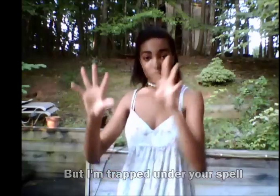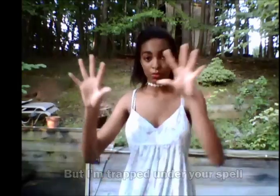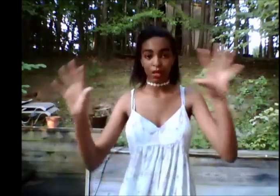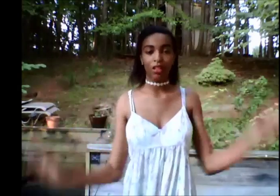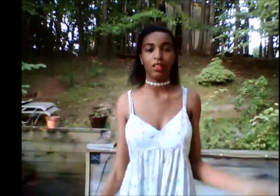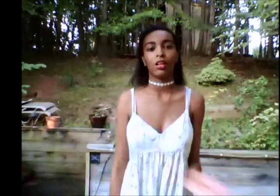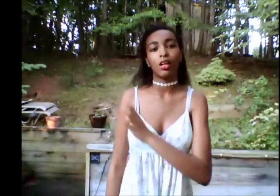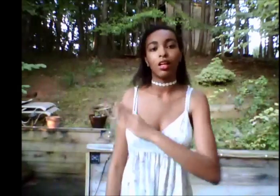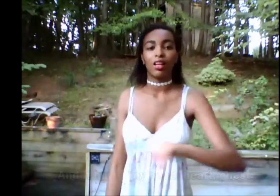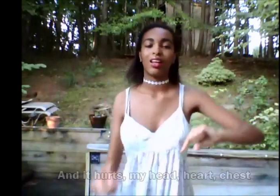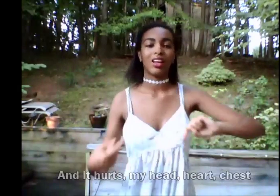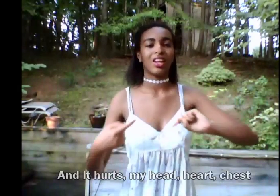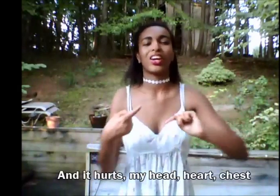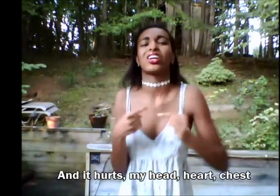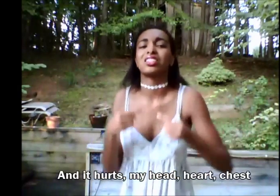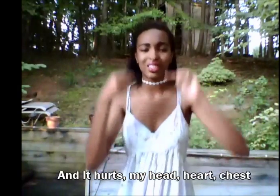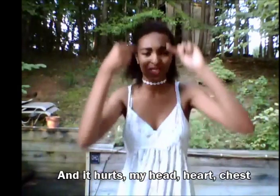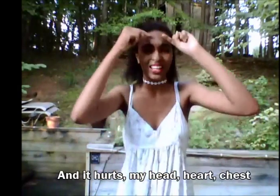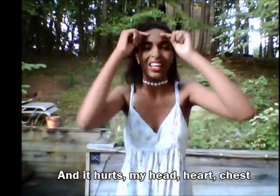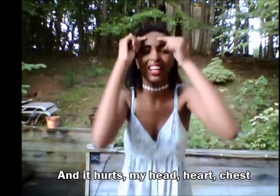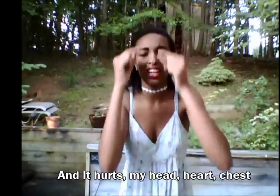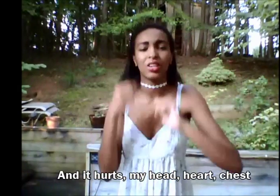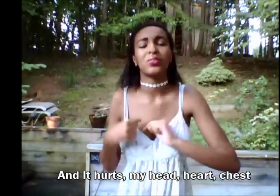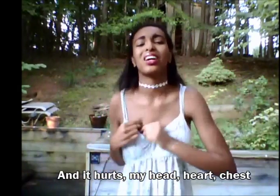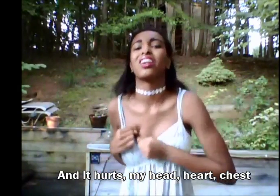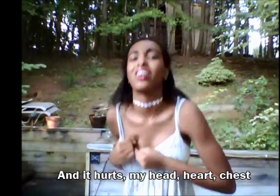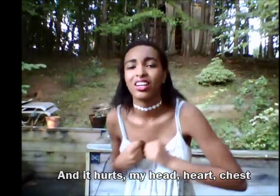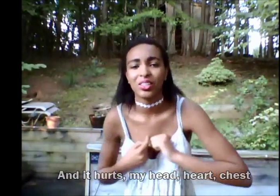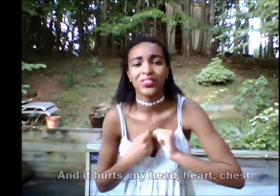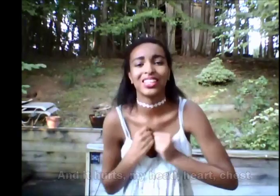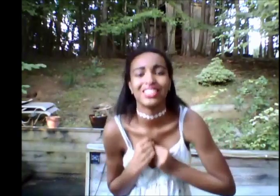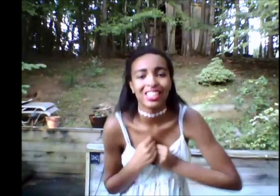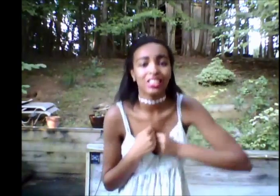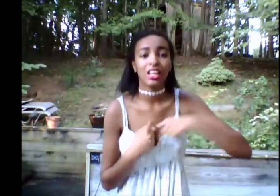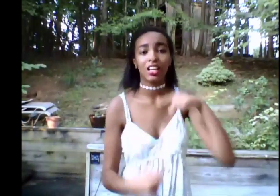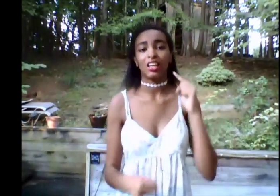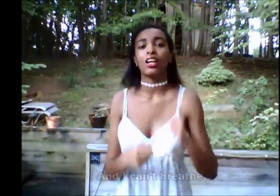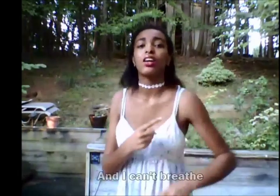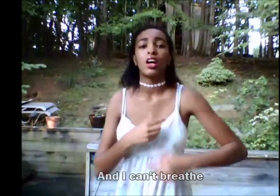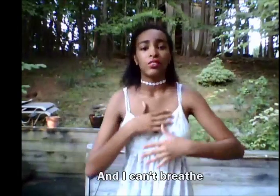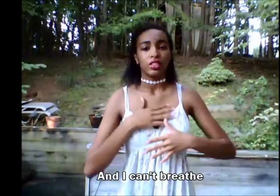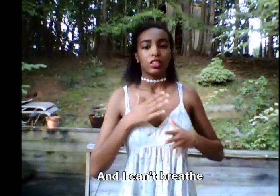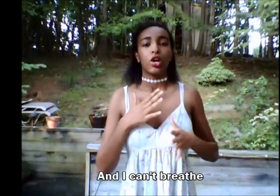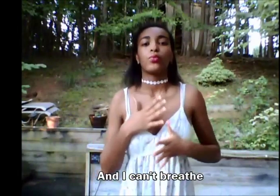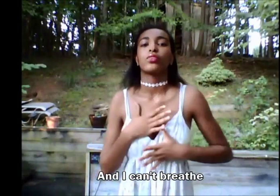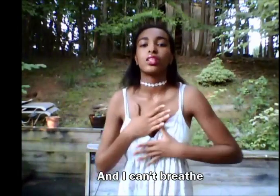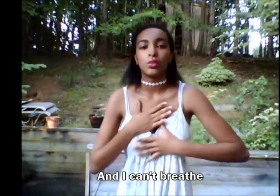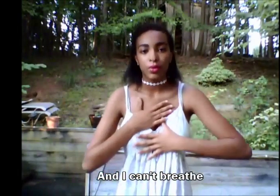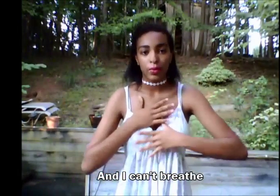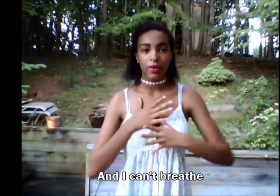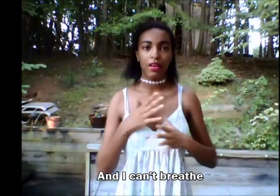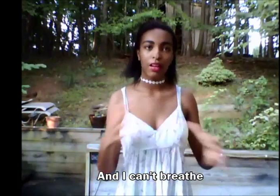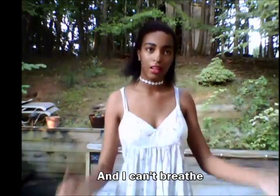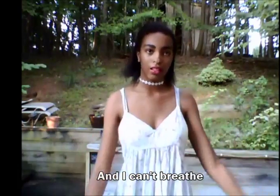Spell And It Hurts In My Head And My Heart And My Chest And I'm Having Trouble Catching My Breath